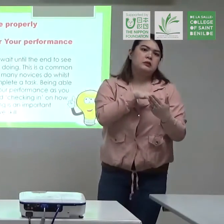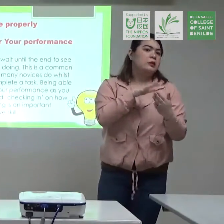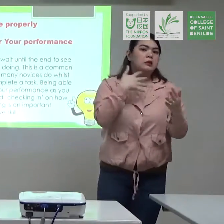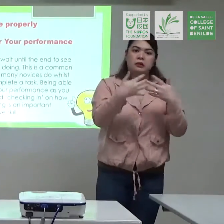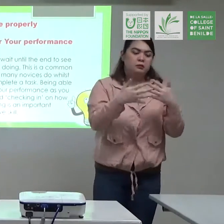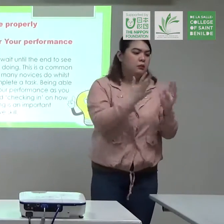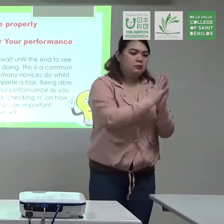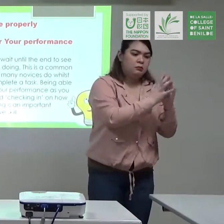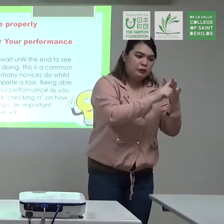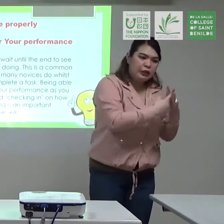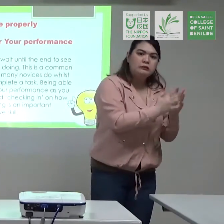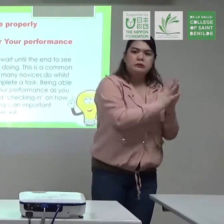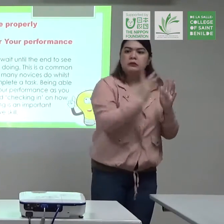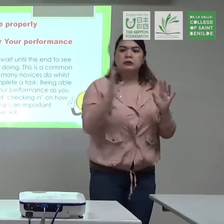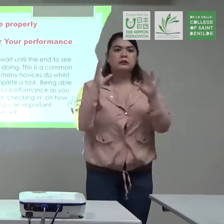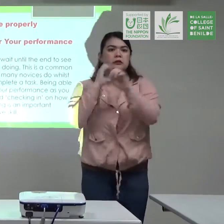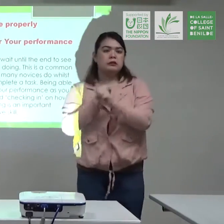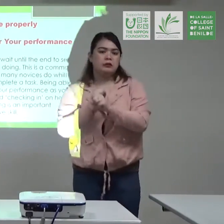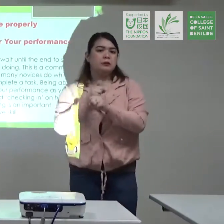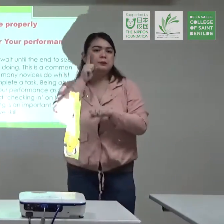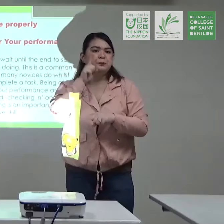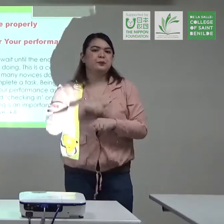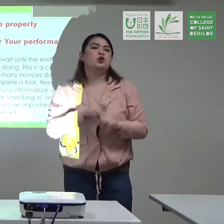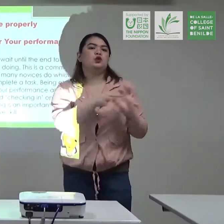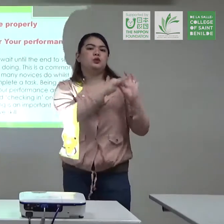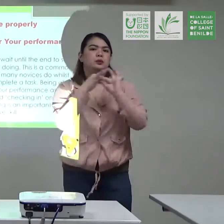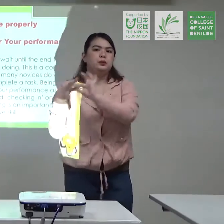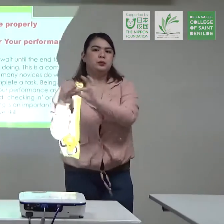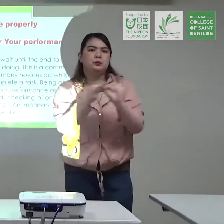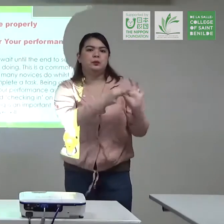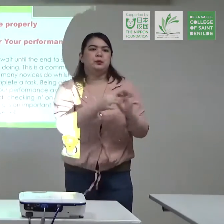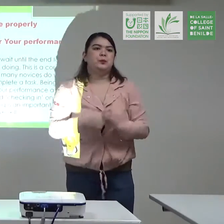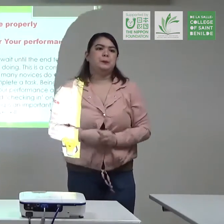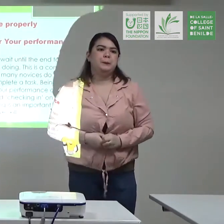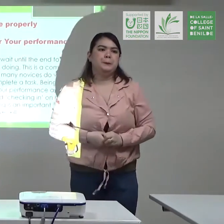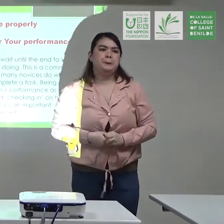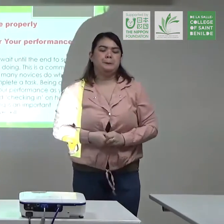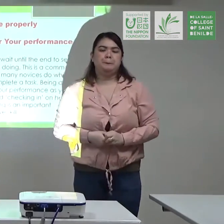the project is really well connected.